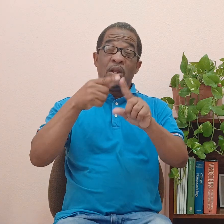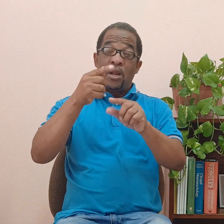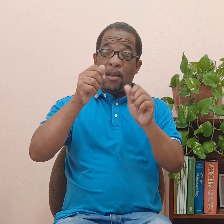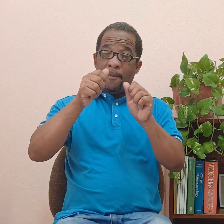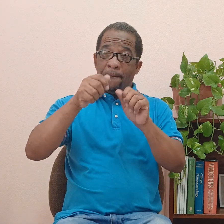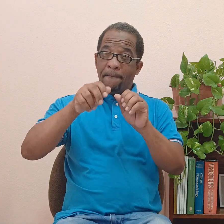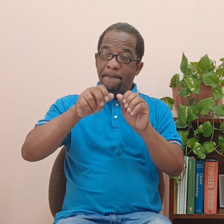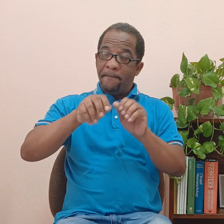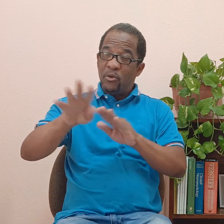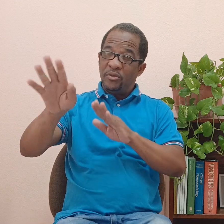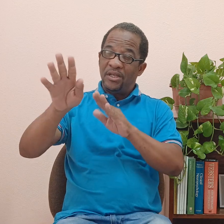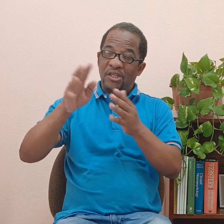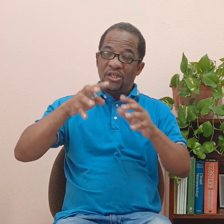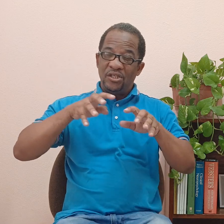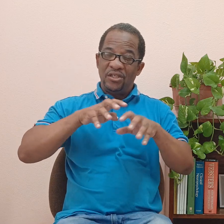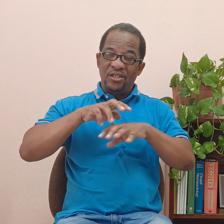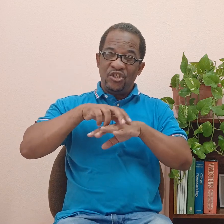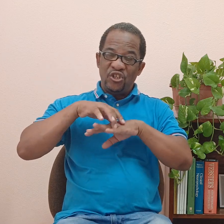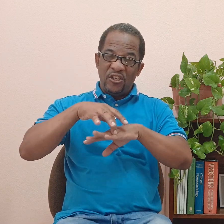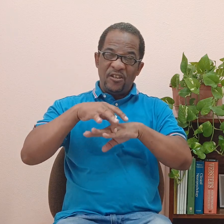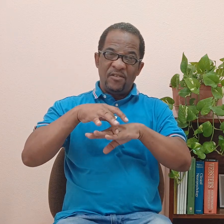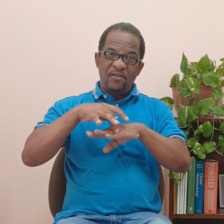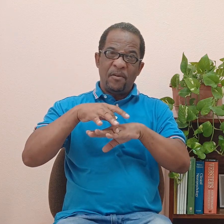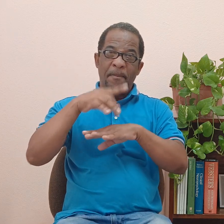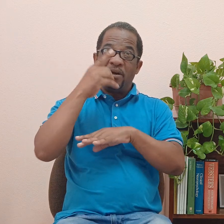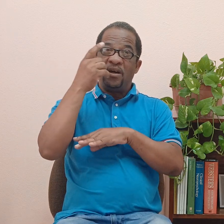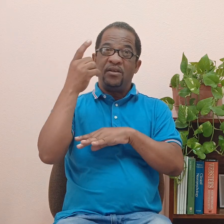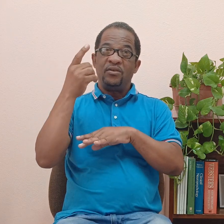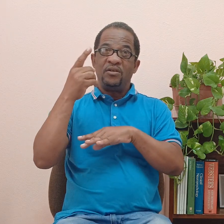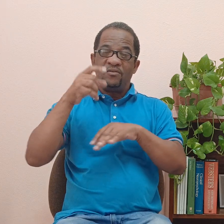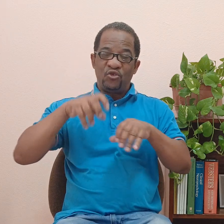shake because of its surging waves.